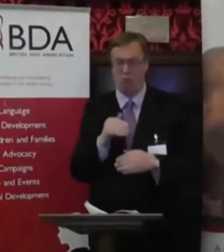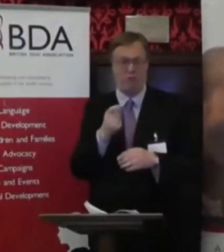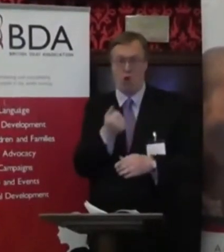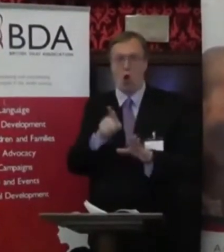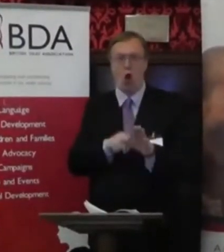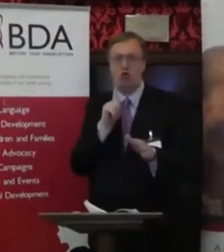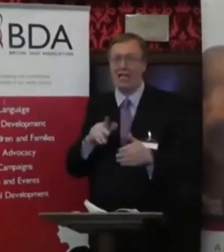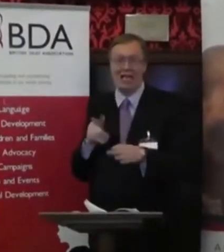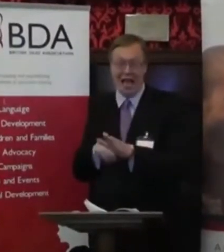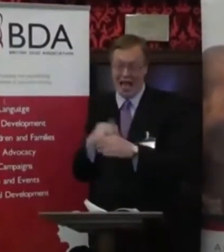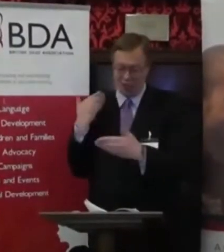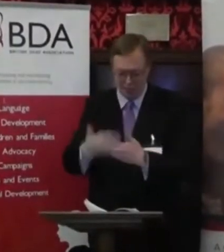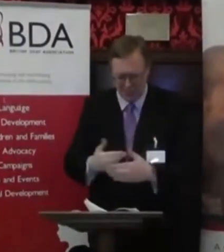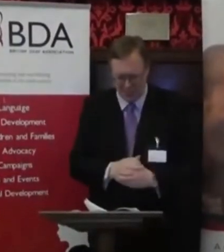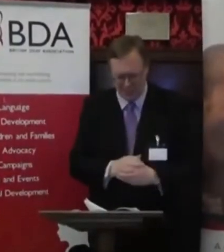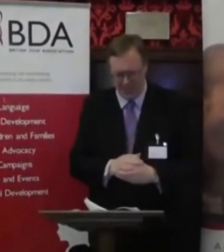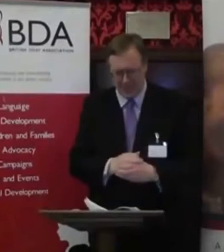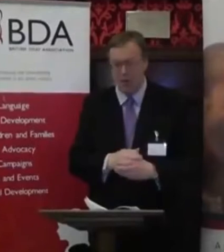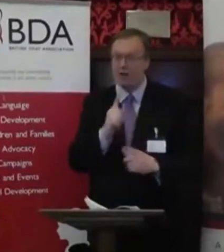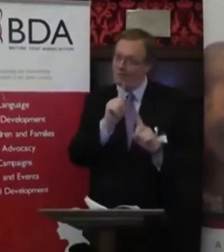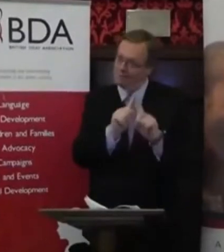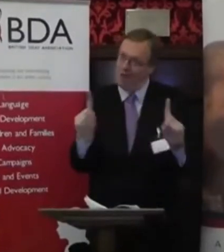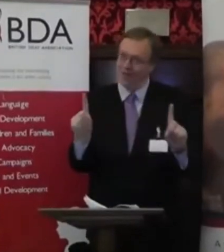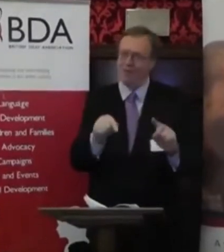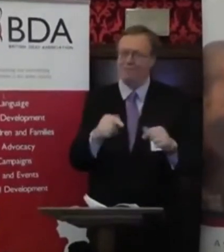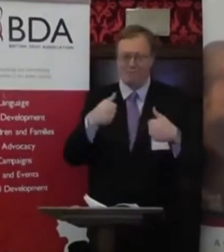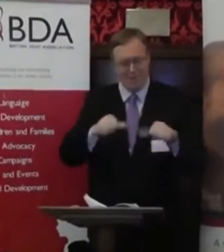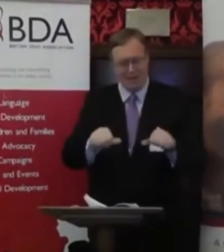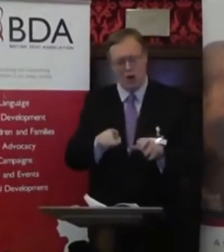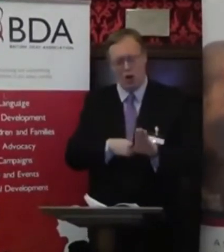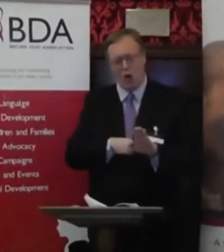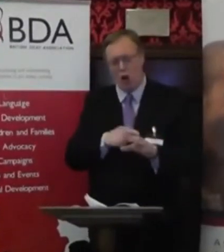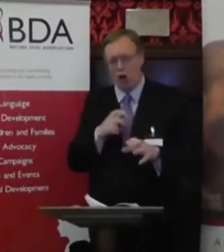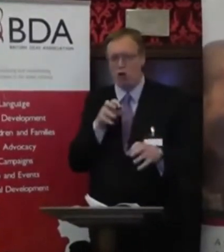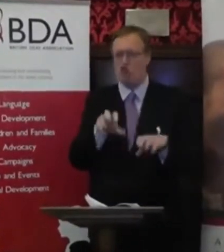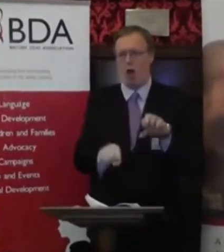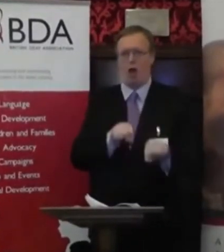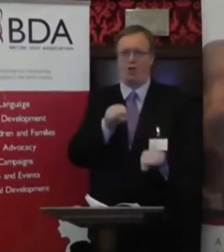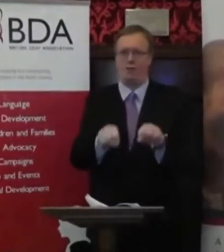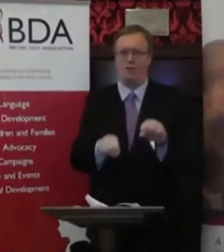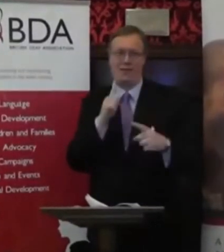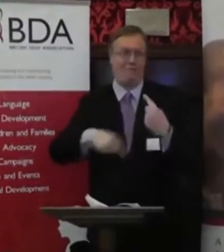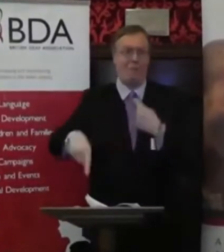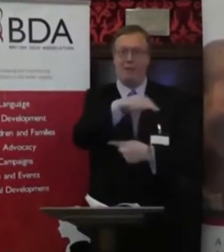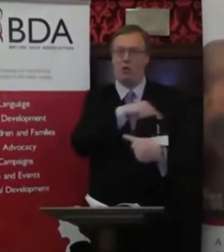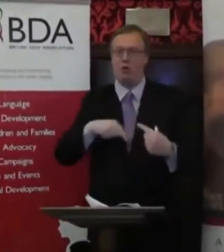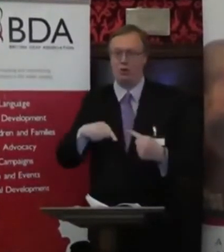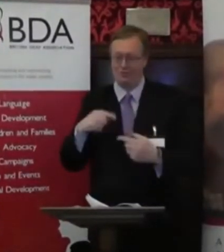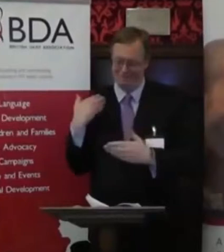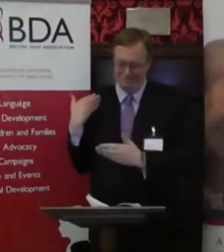BSL has been a long history as a language, and it's finally, after a long struggle,